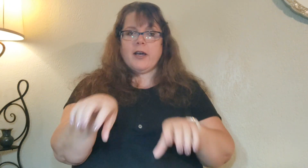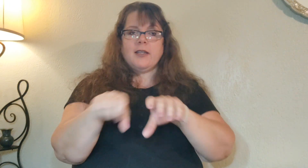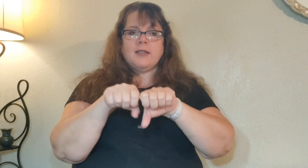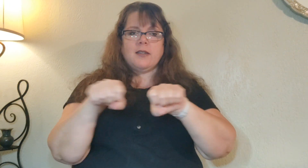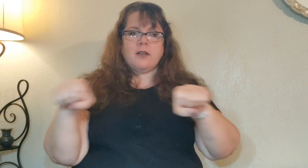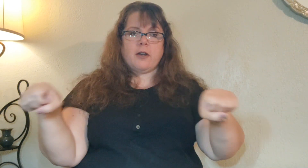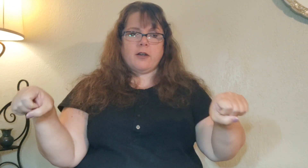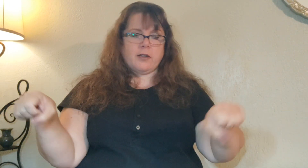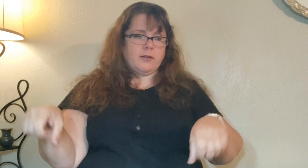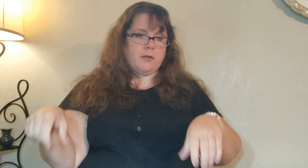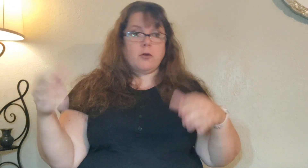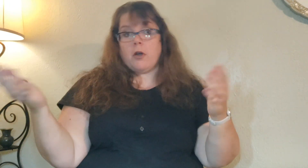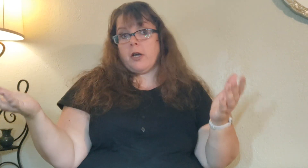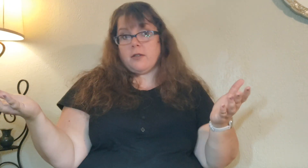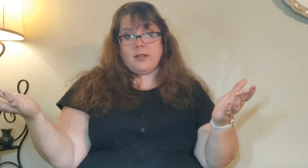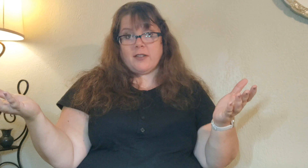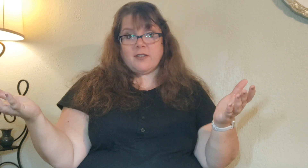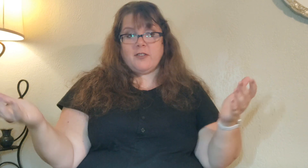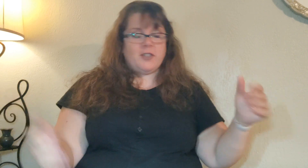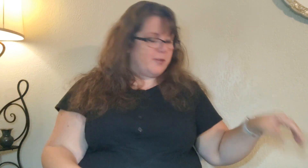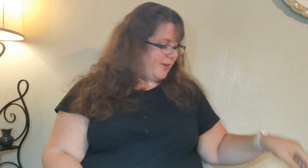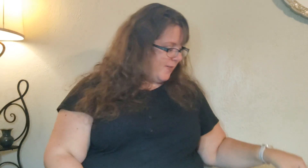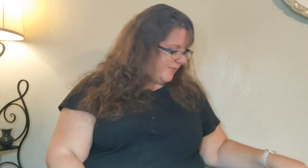Hot dog, or hot sausage, either way.